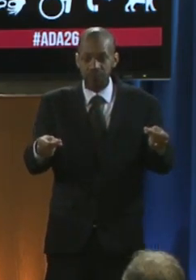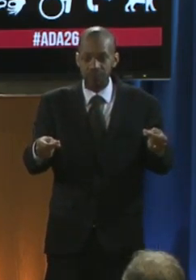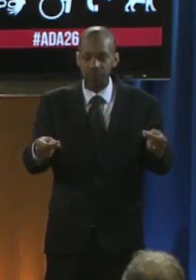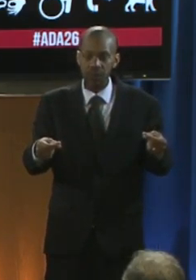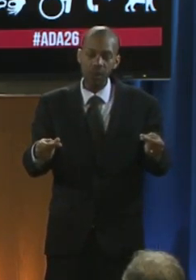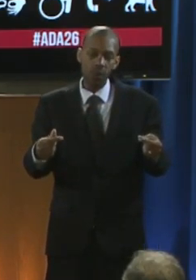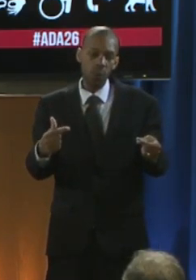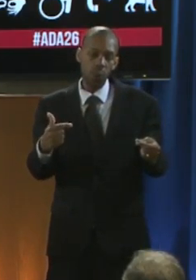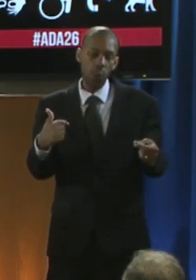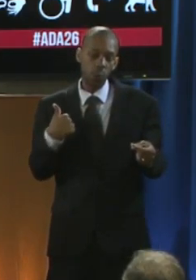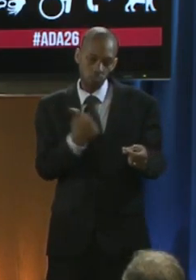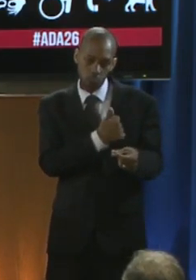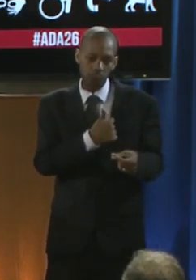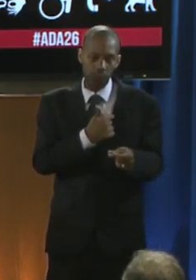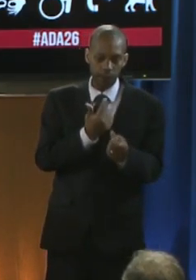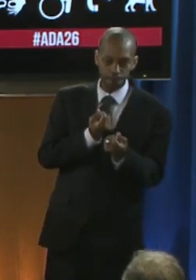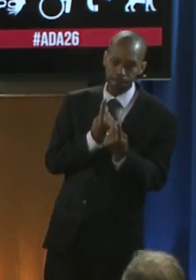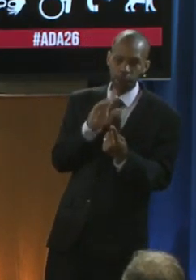mourn with them today.